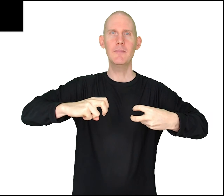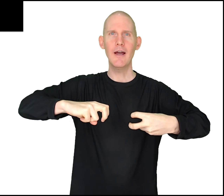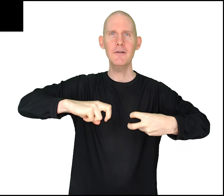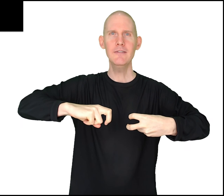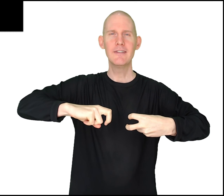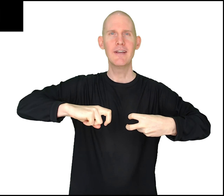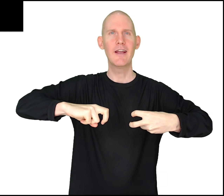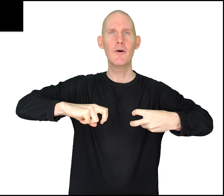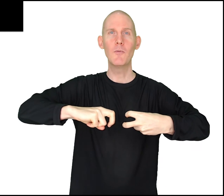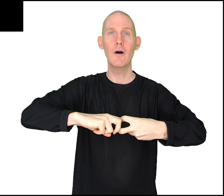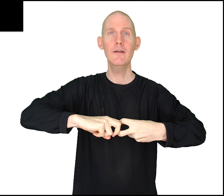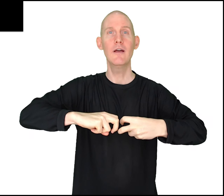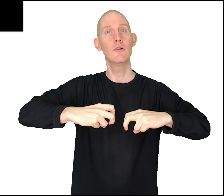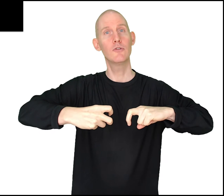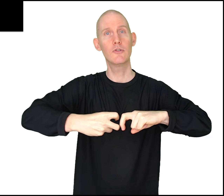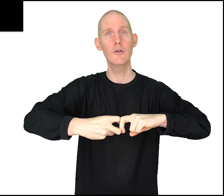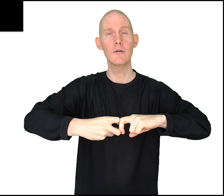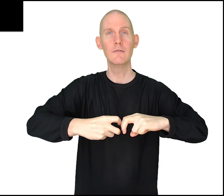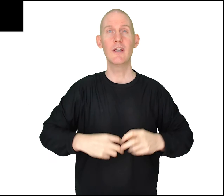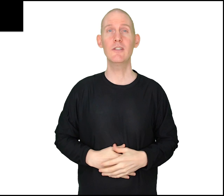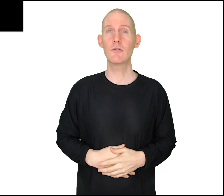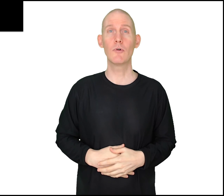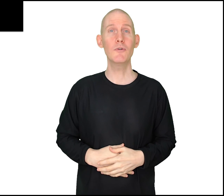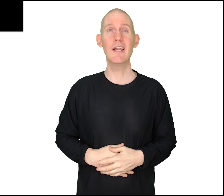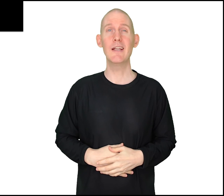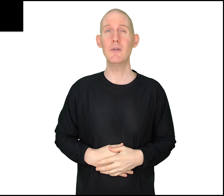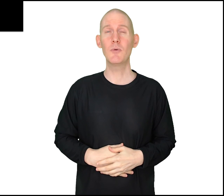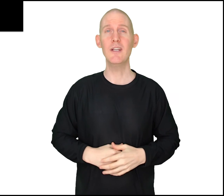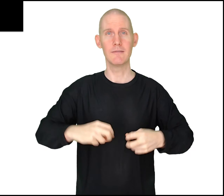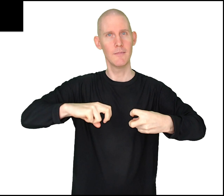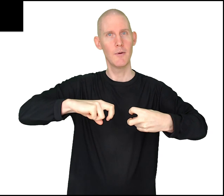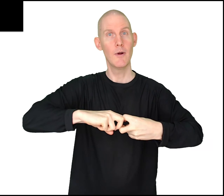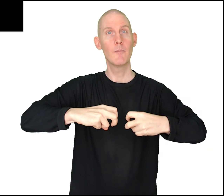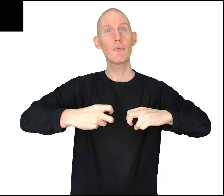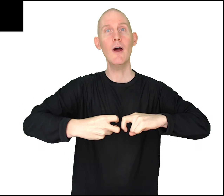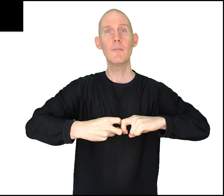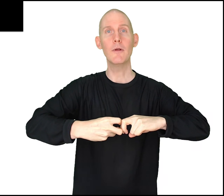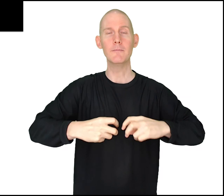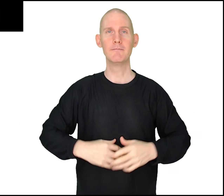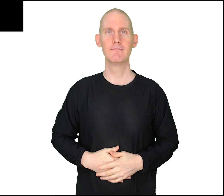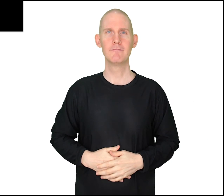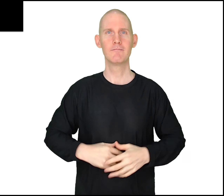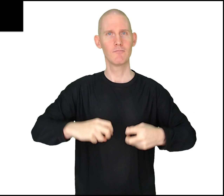down, and go 1, 2. And just rotate in between. Problem.